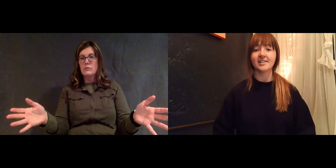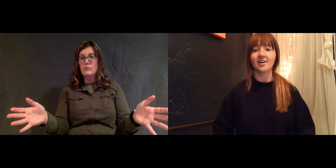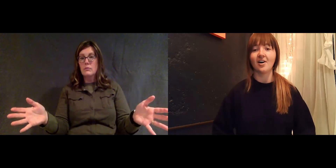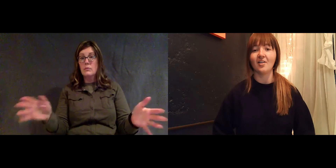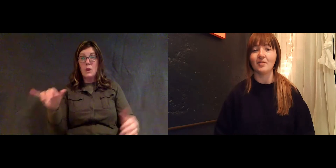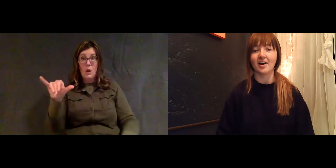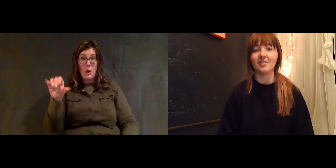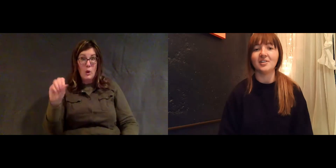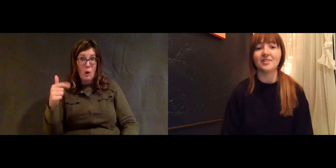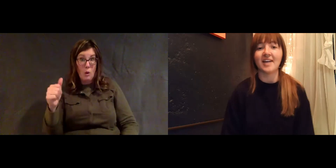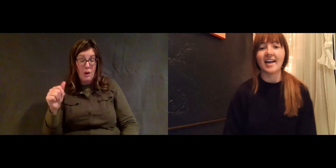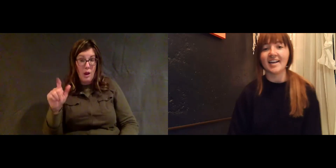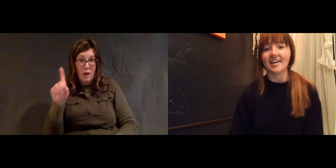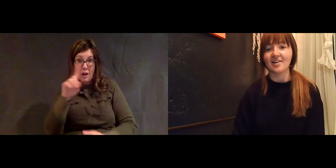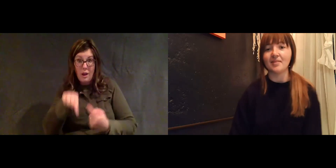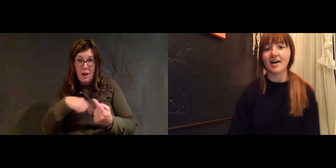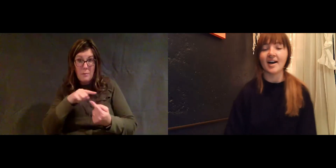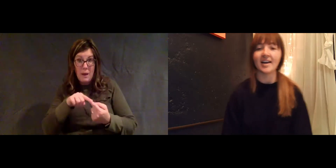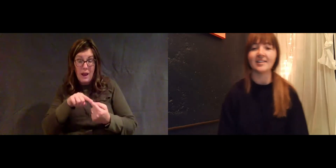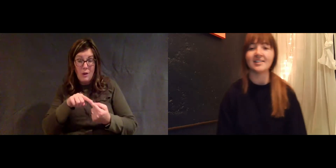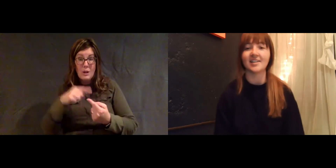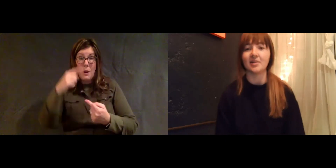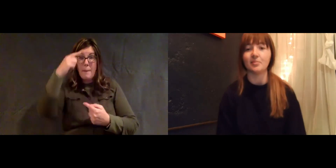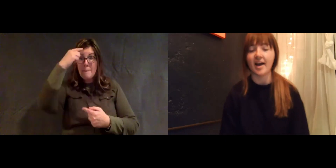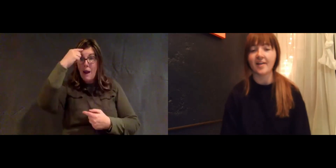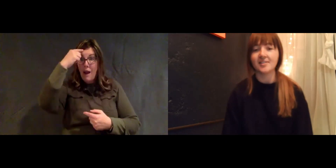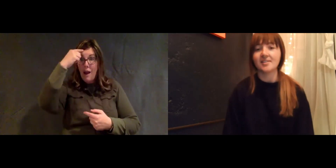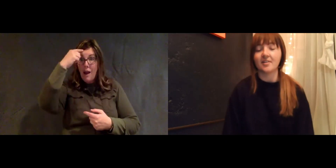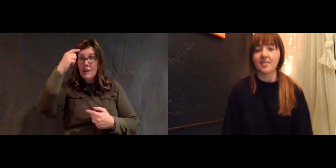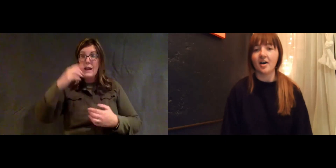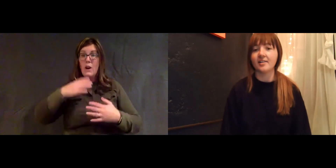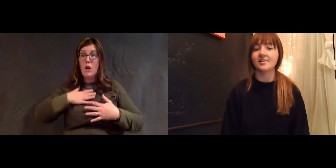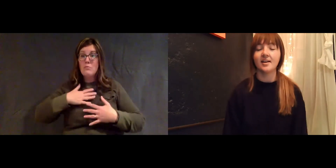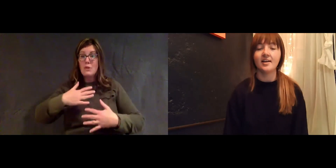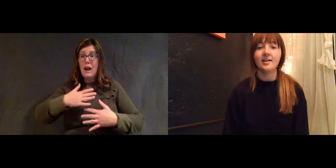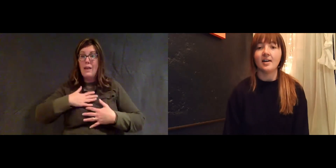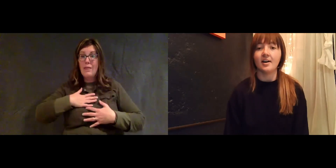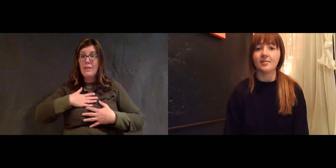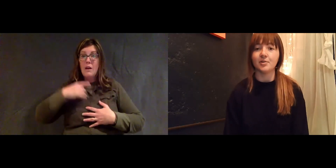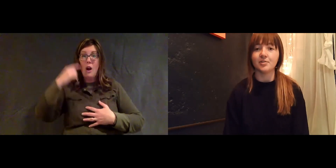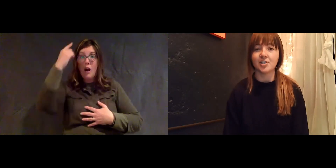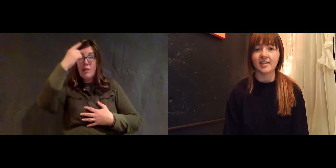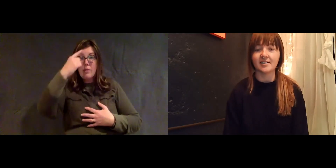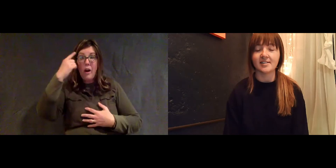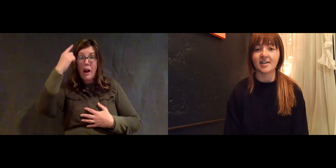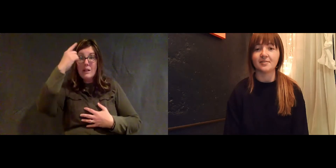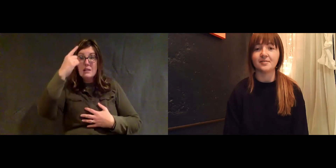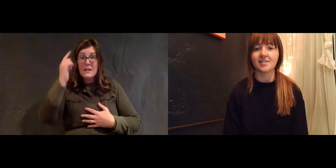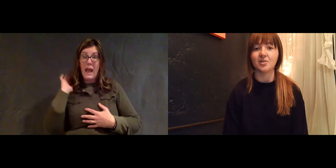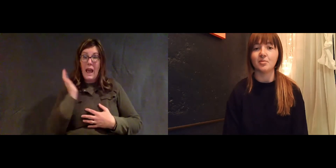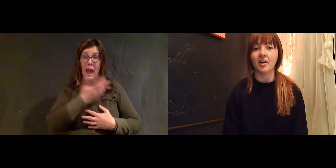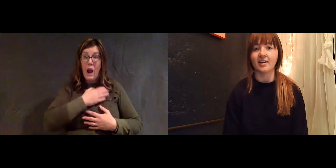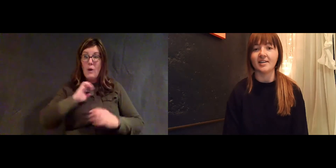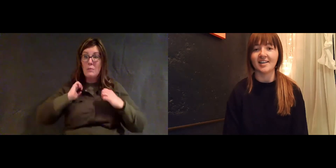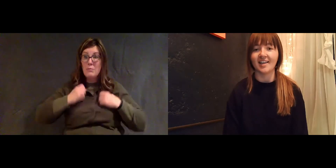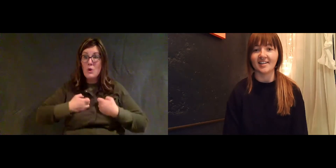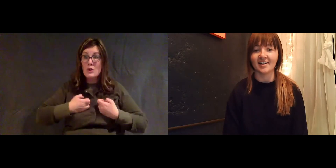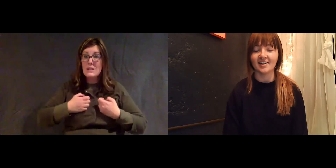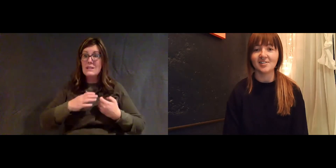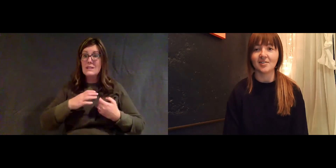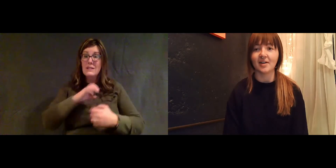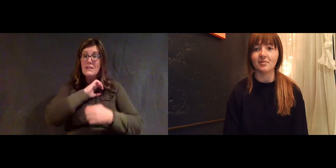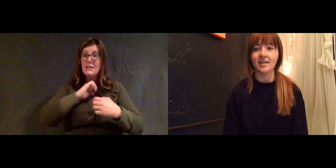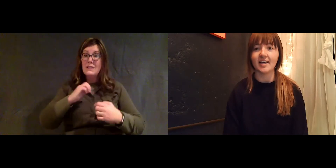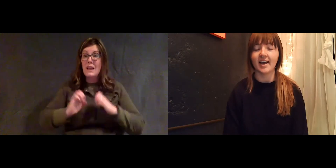Yoga is all about uniting our minds and our breaths, our thoughts, our emotions, and our physical body